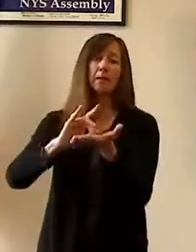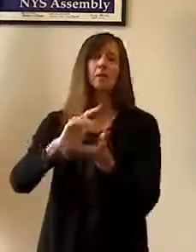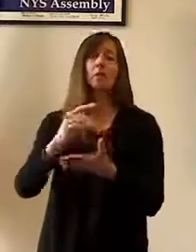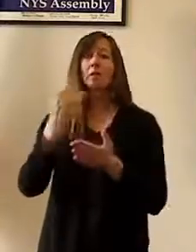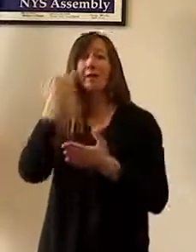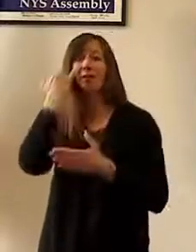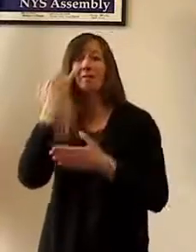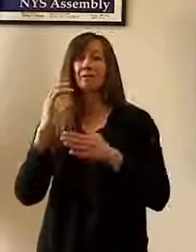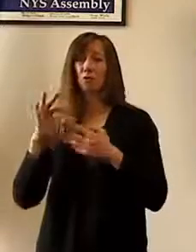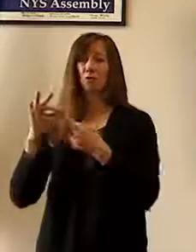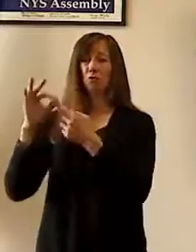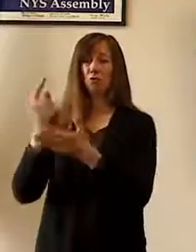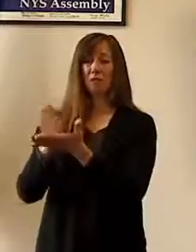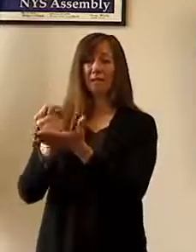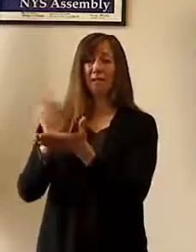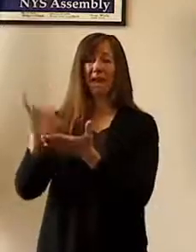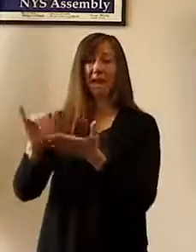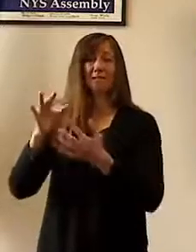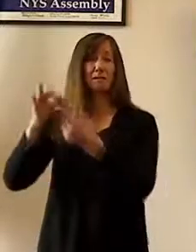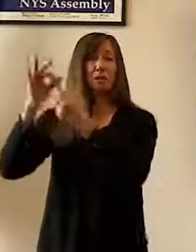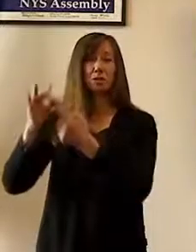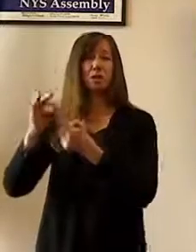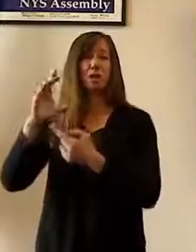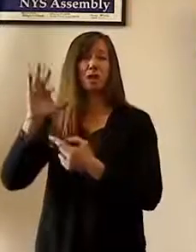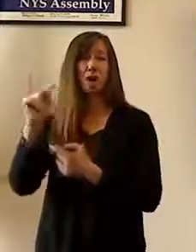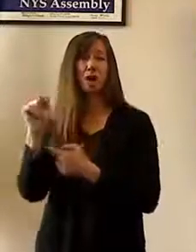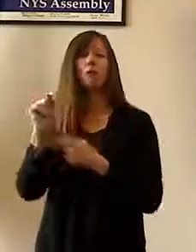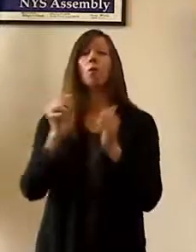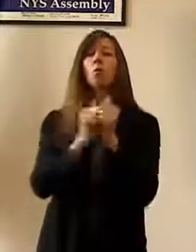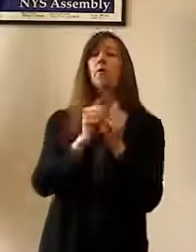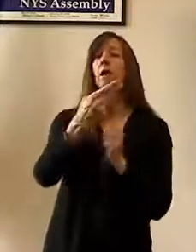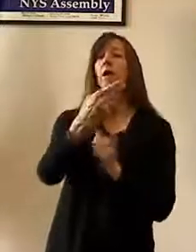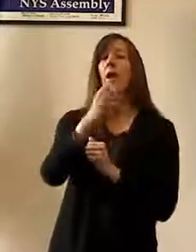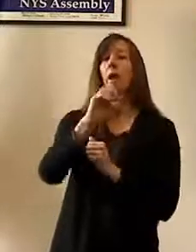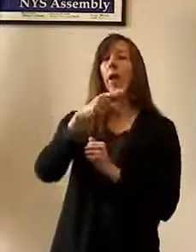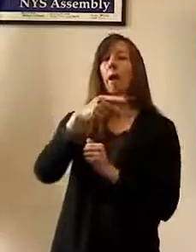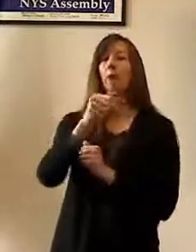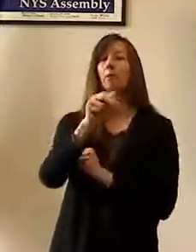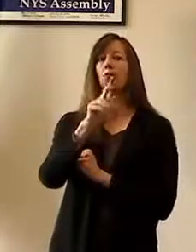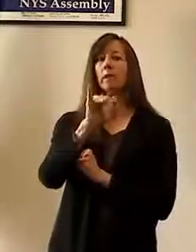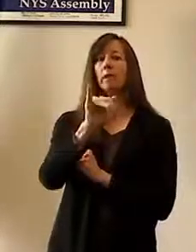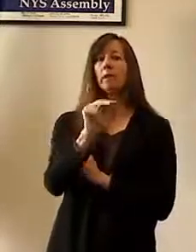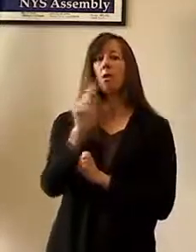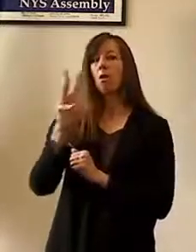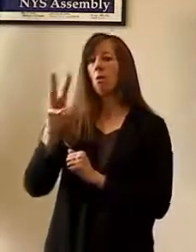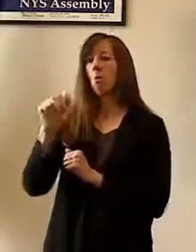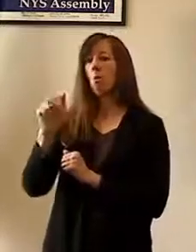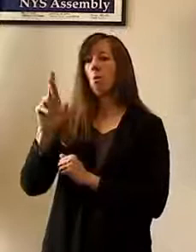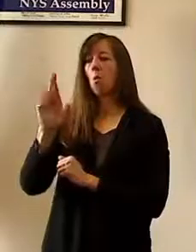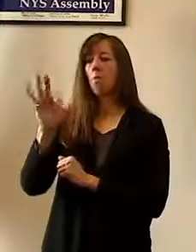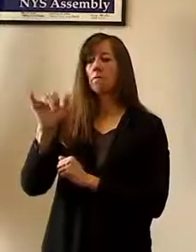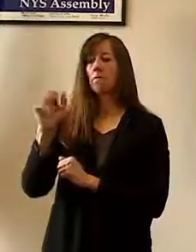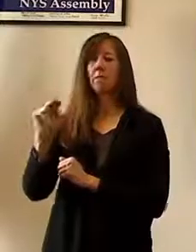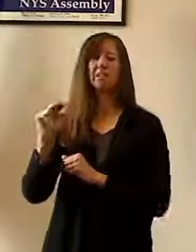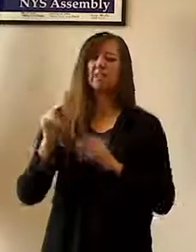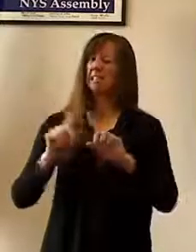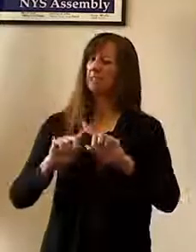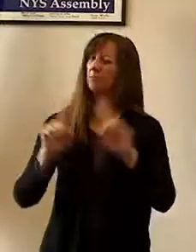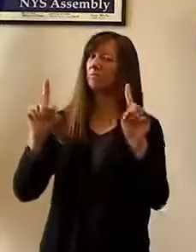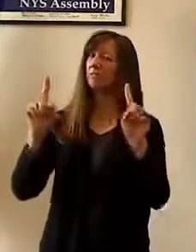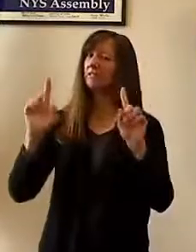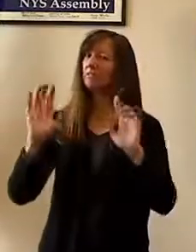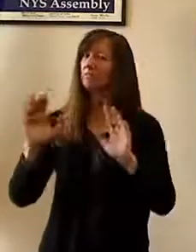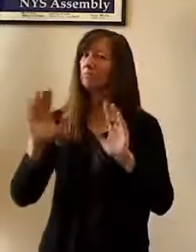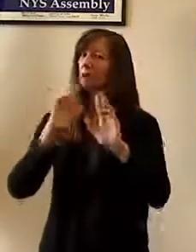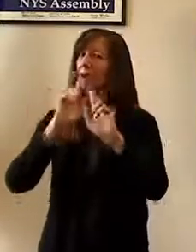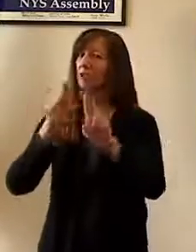So that's one of the intent of the FDA, to notify physicians on the clinical presentation and what to